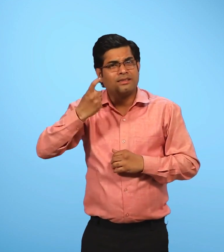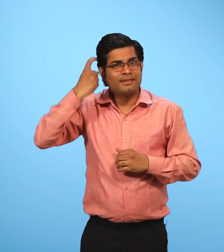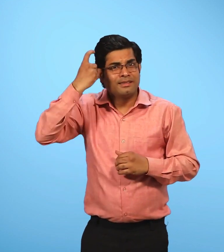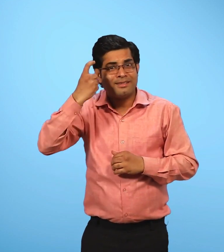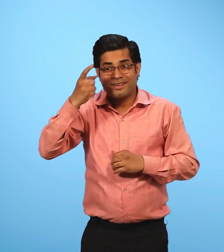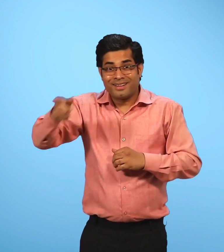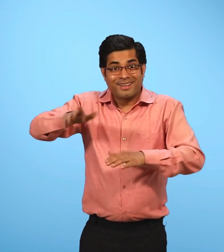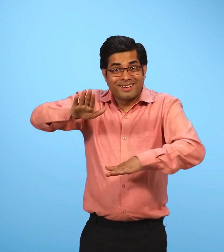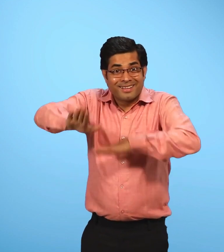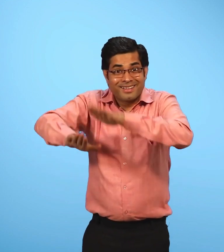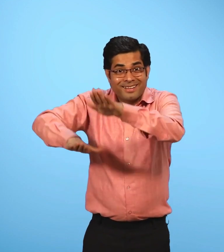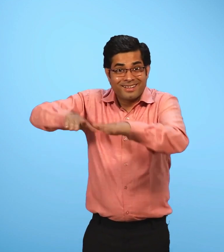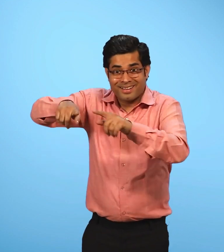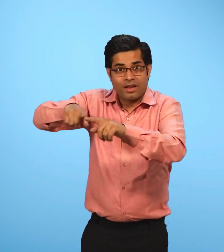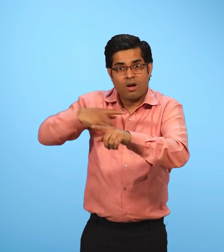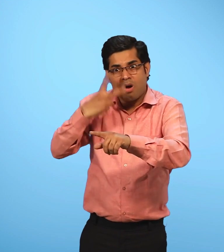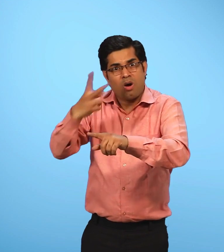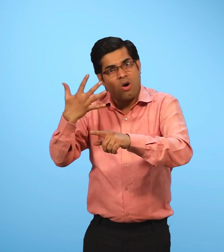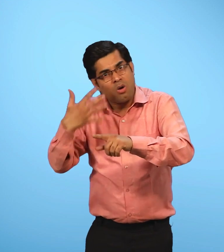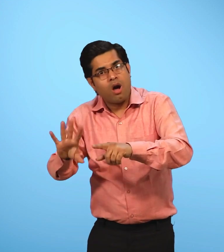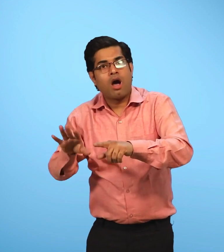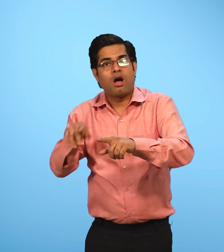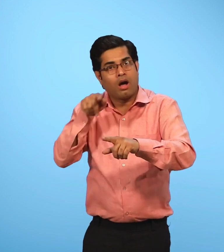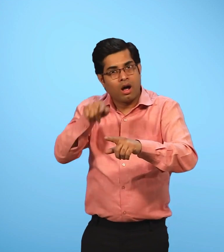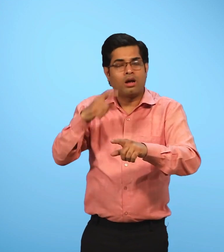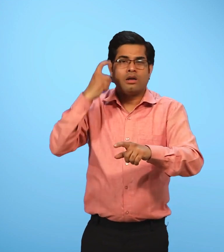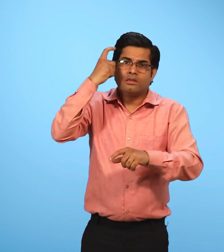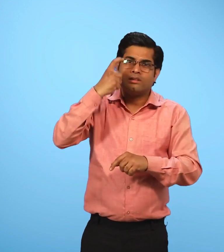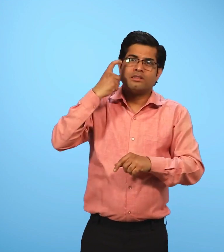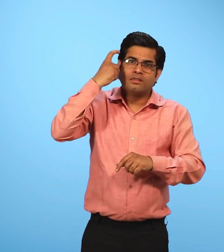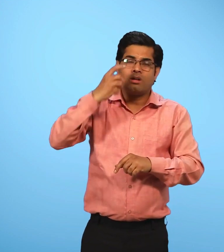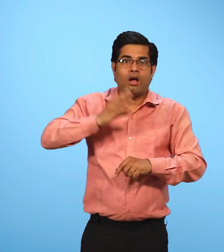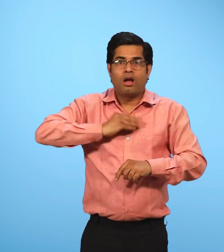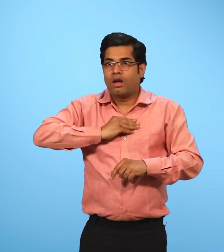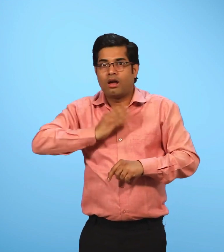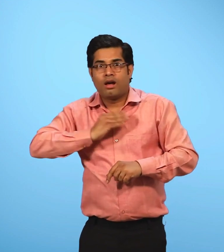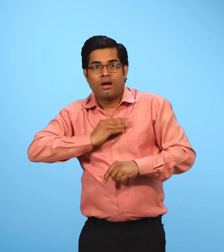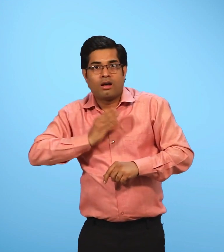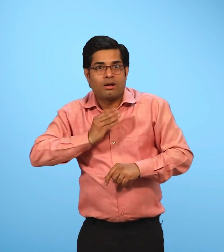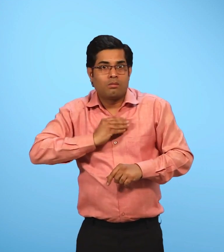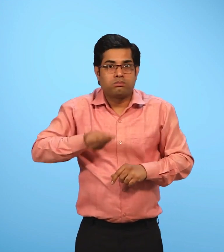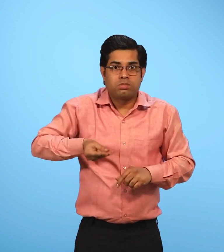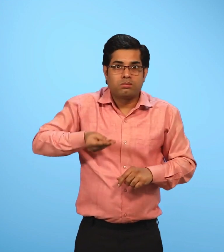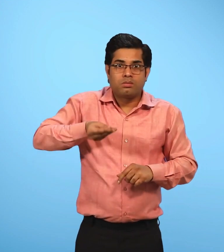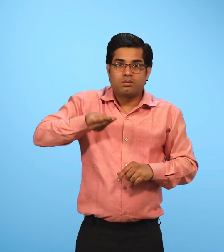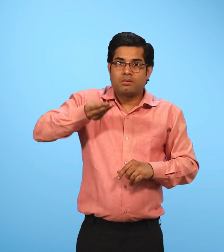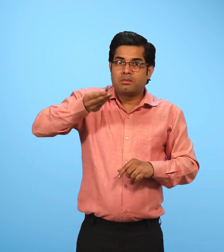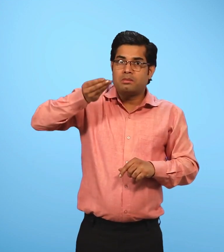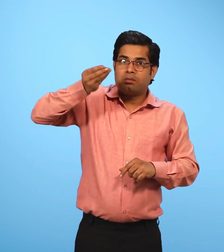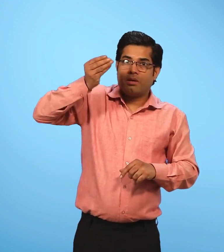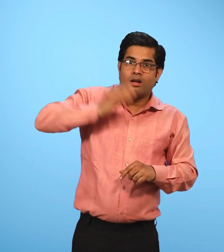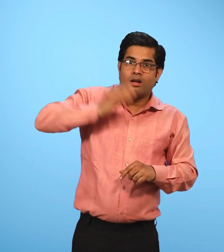I did not sleep that night. The more I thought about what I had seen,